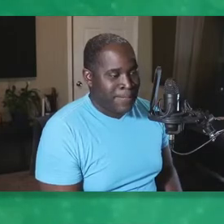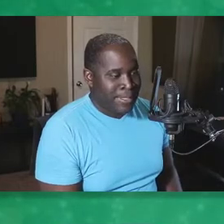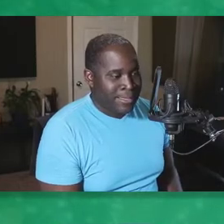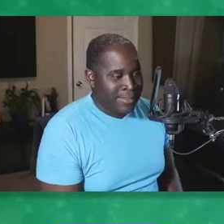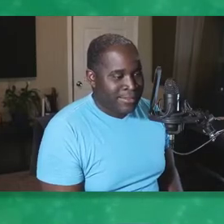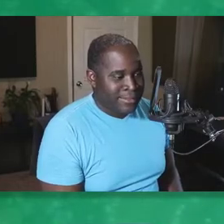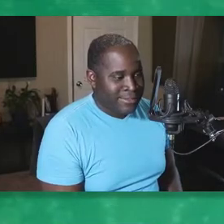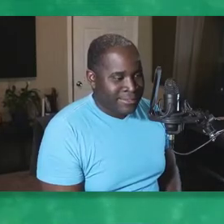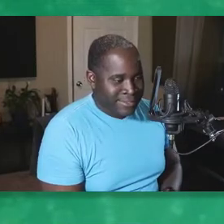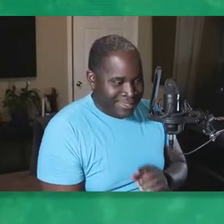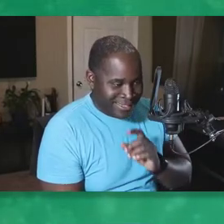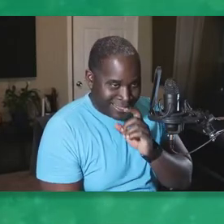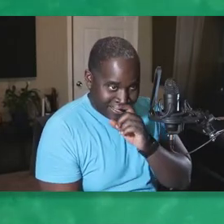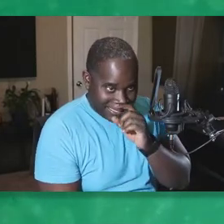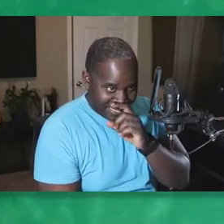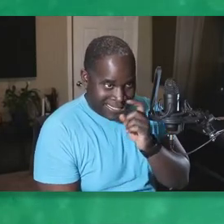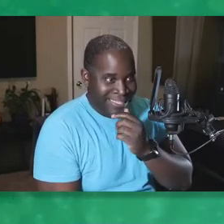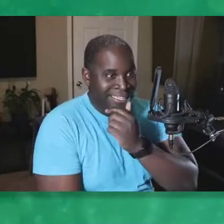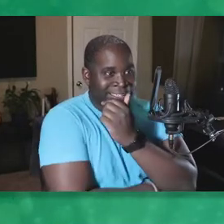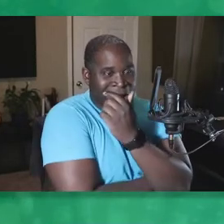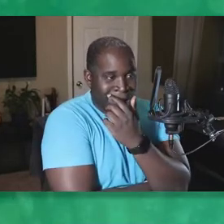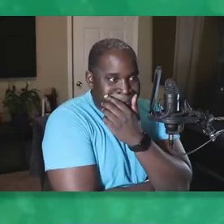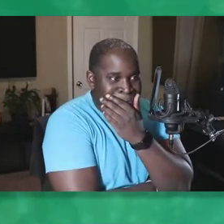out. Am a servant.